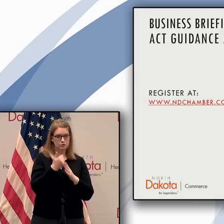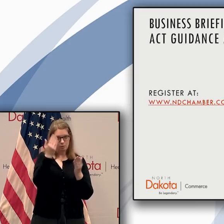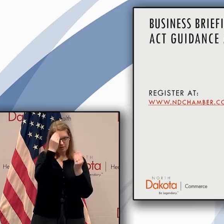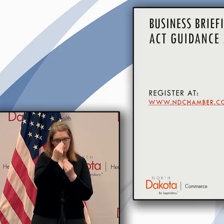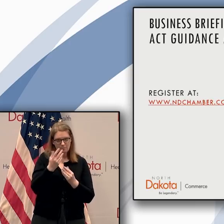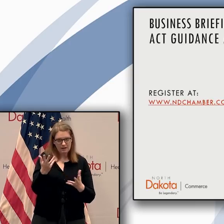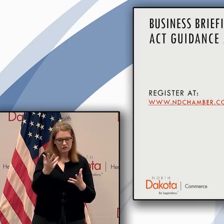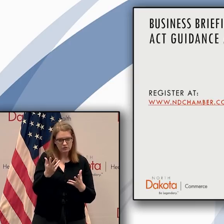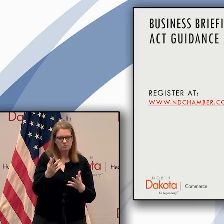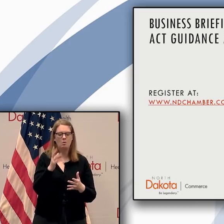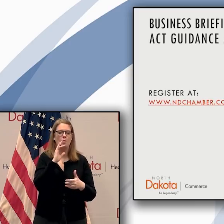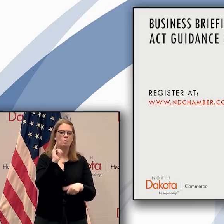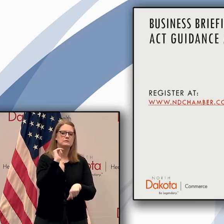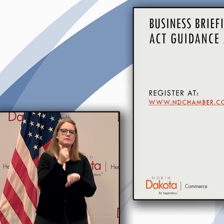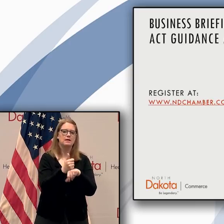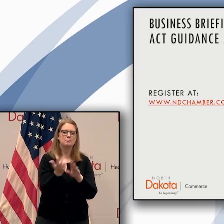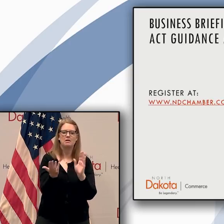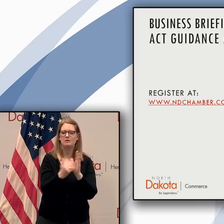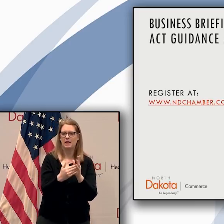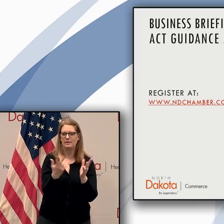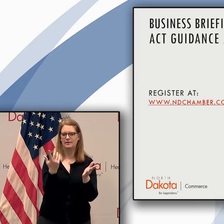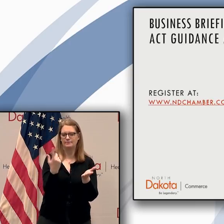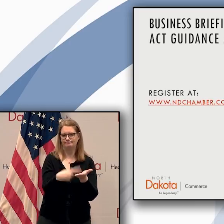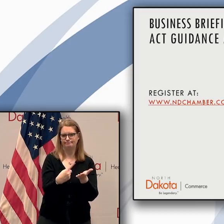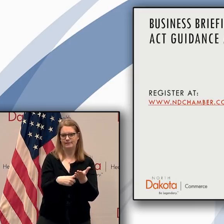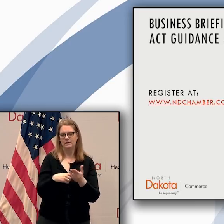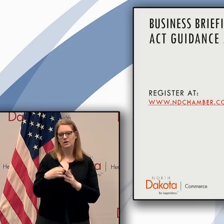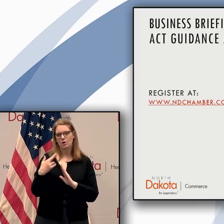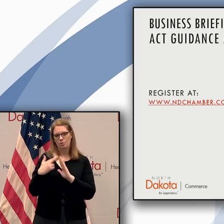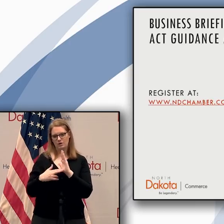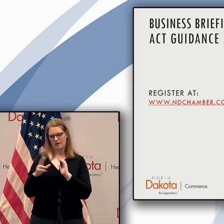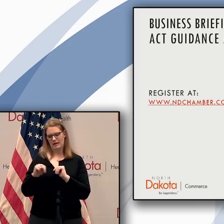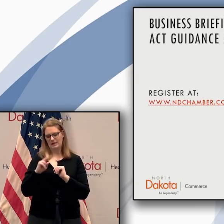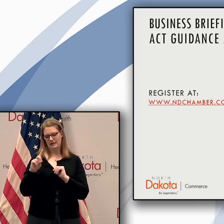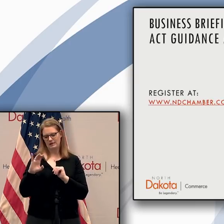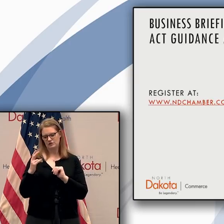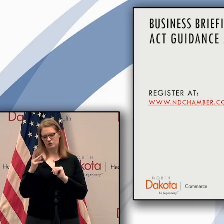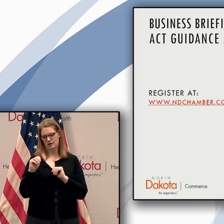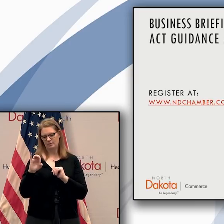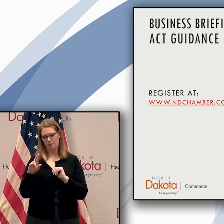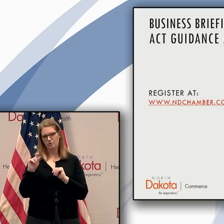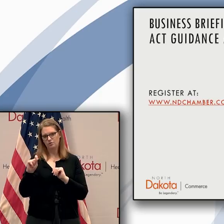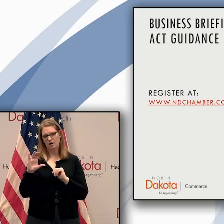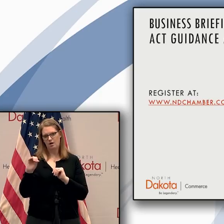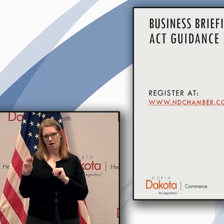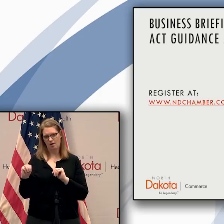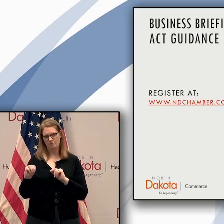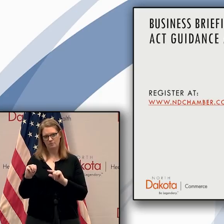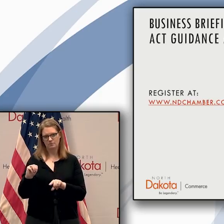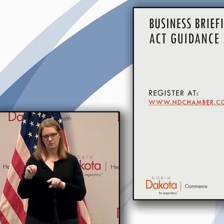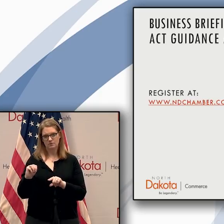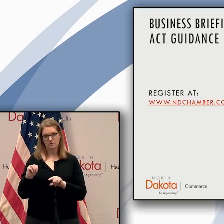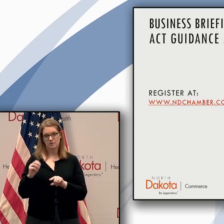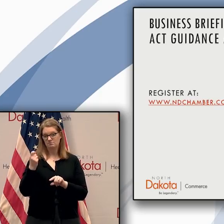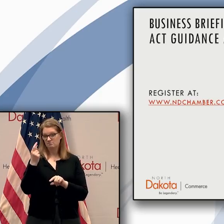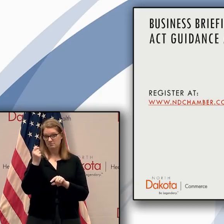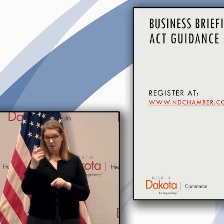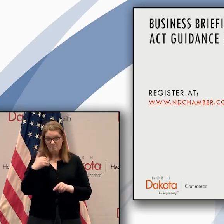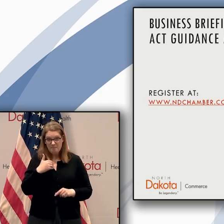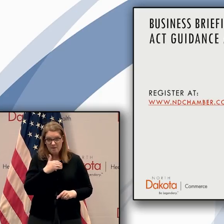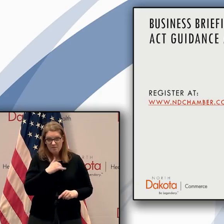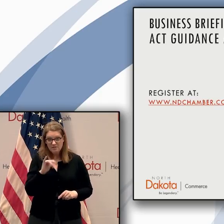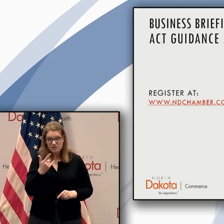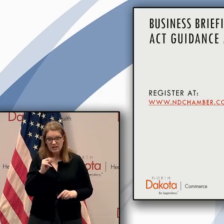or resources are released. You can register at ndchamber.com, and you need not be a member